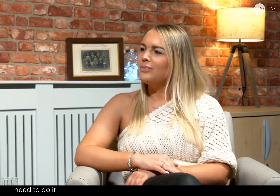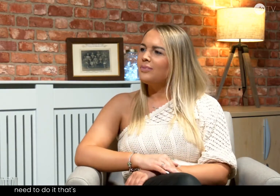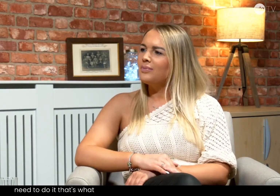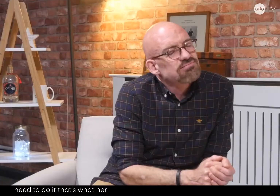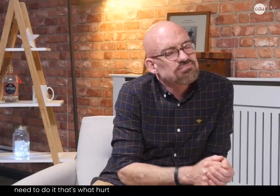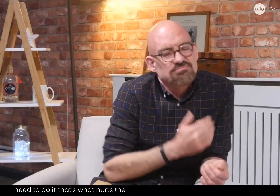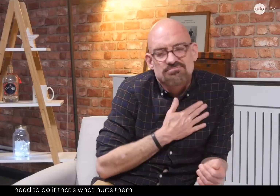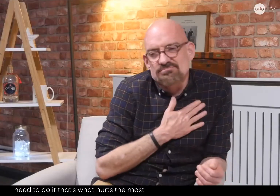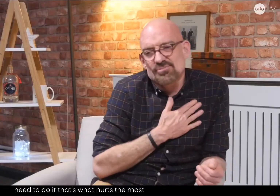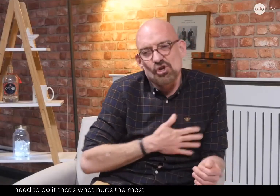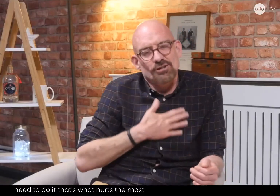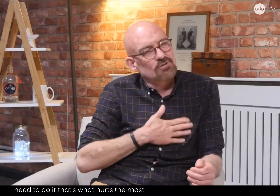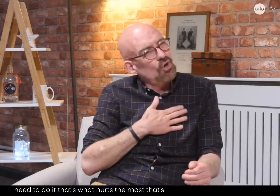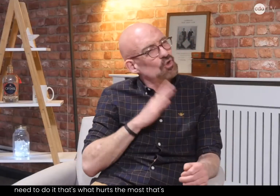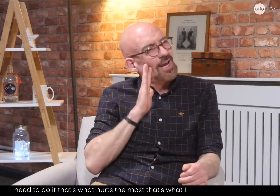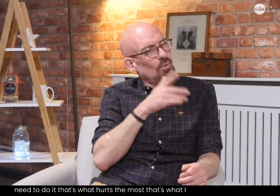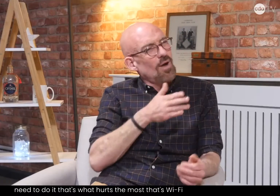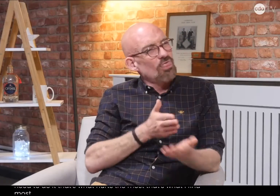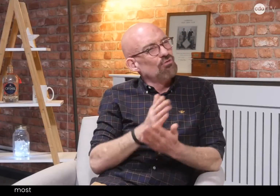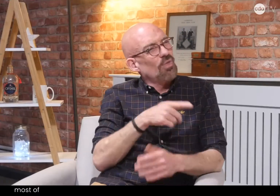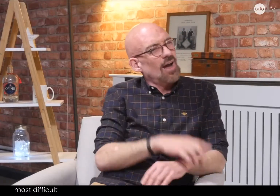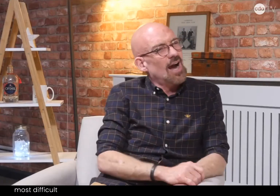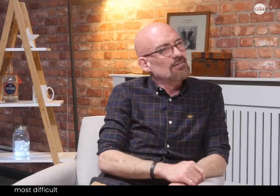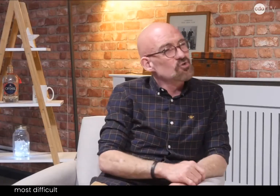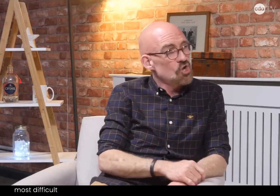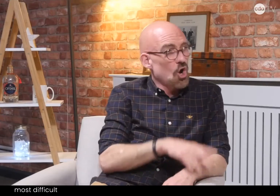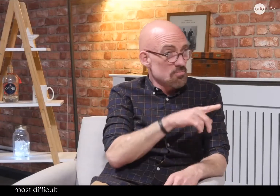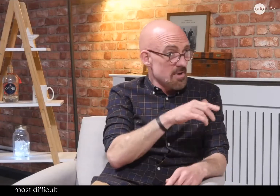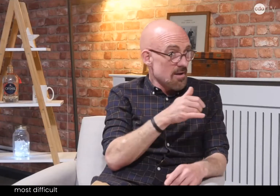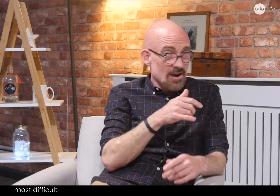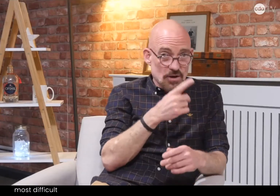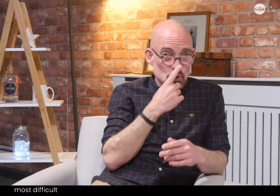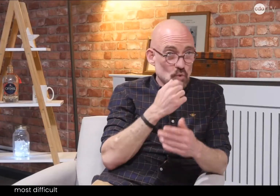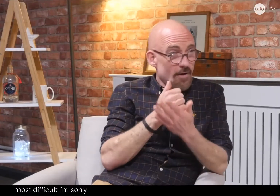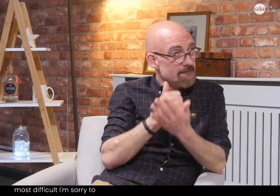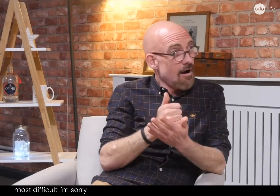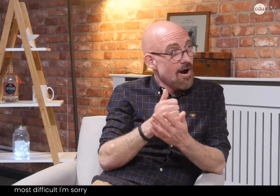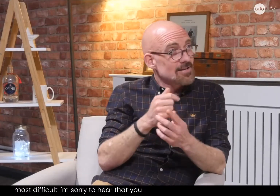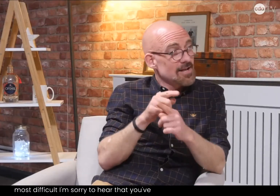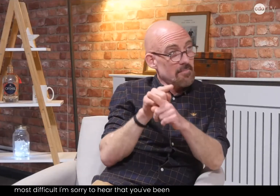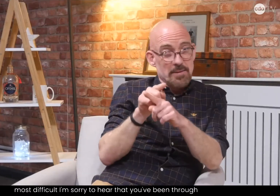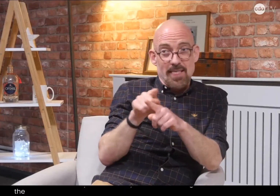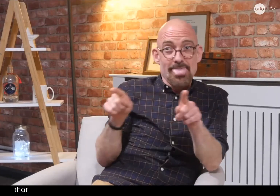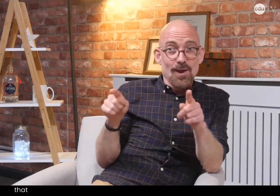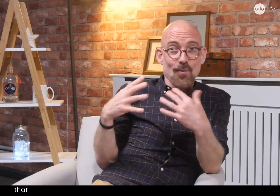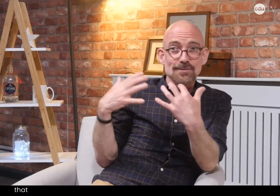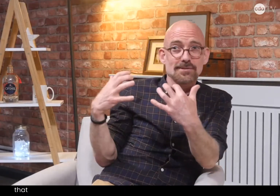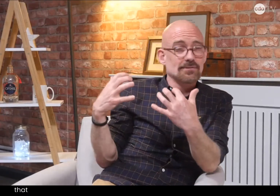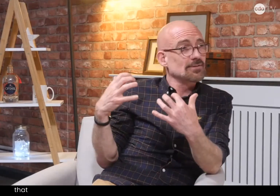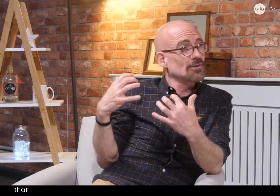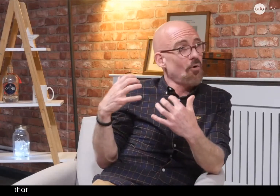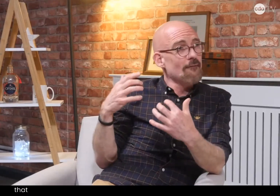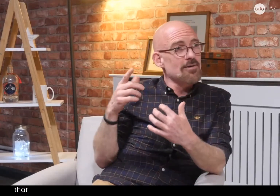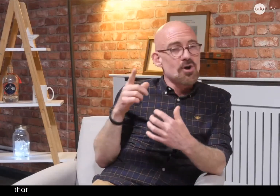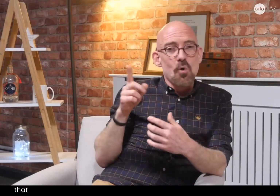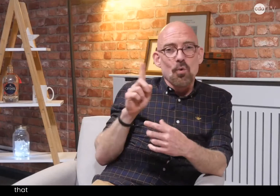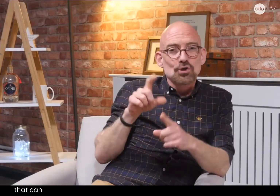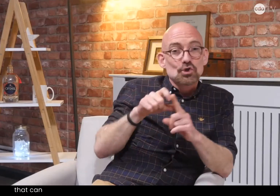I find most difficult. I'm sorry, Samantha, that you've been through that. Can you advise people in the audience